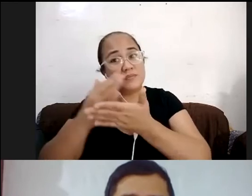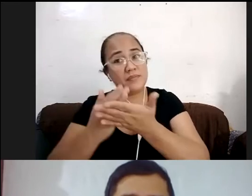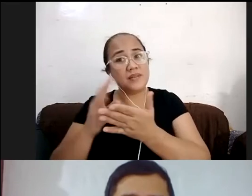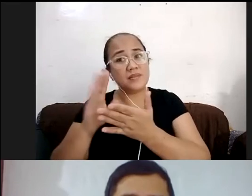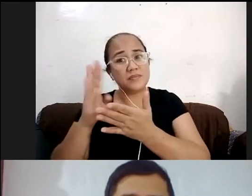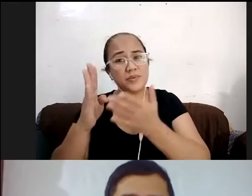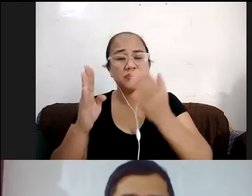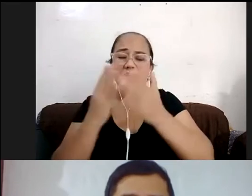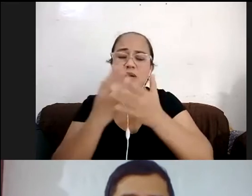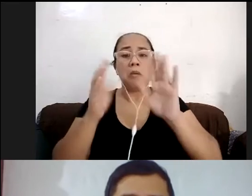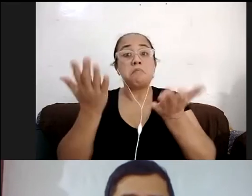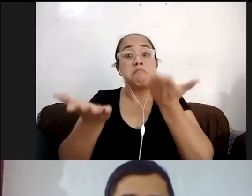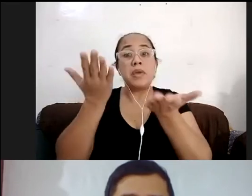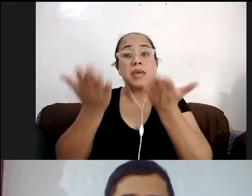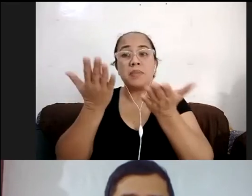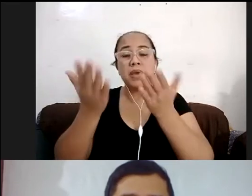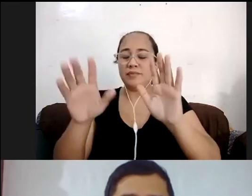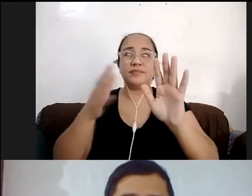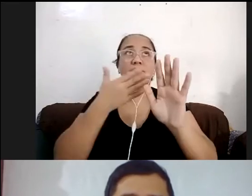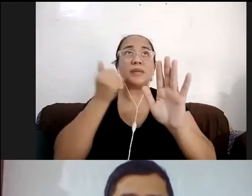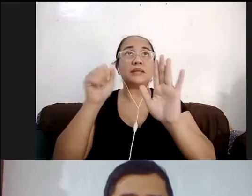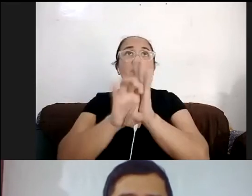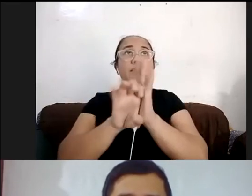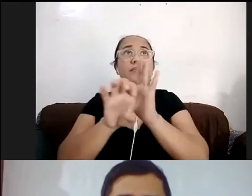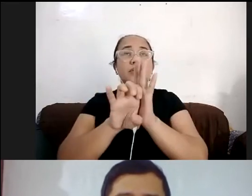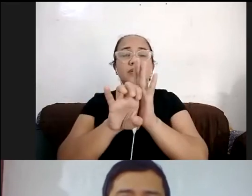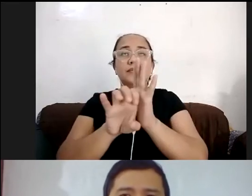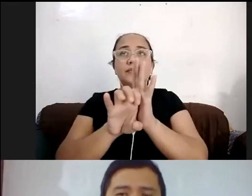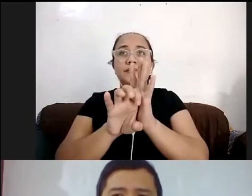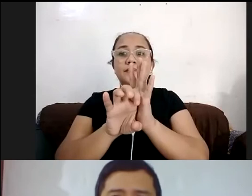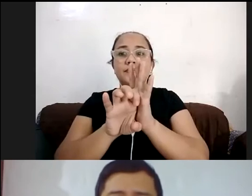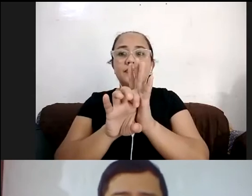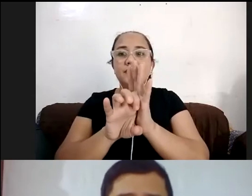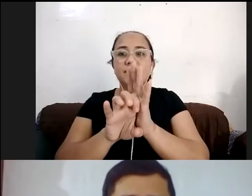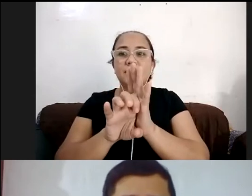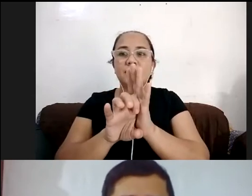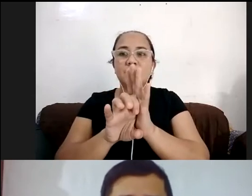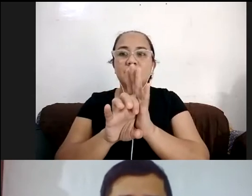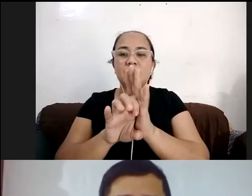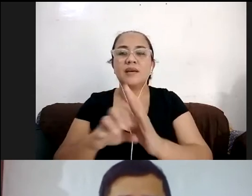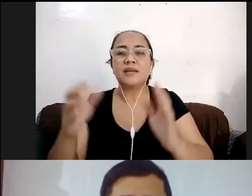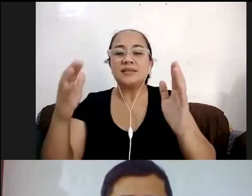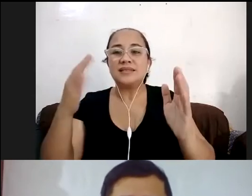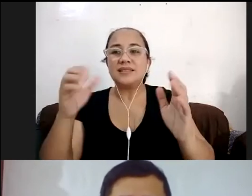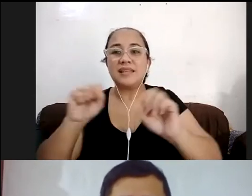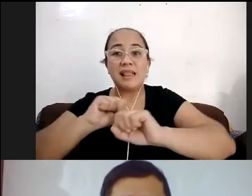Or maybe a better example is bright blue and dark blue.